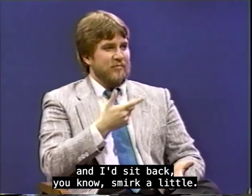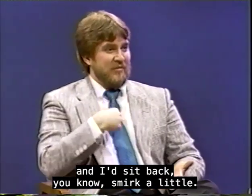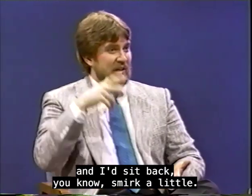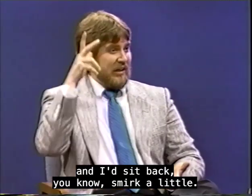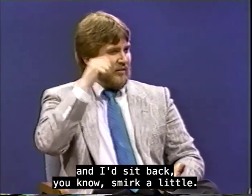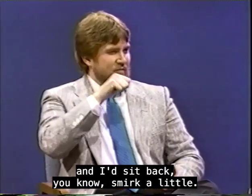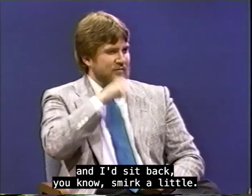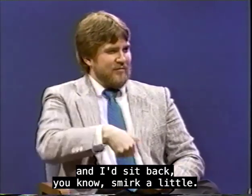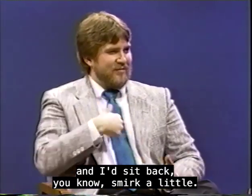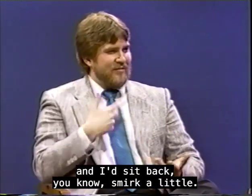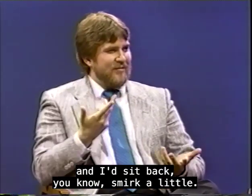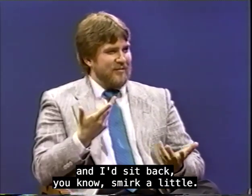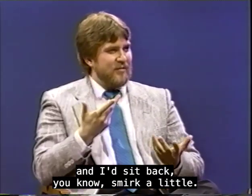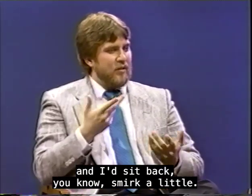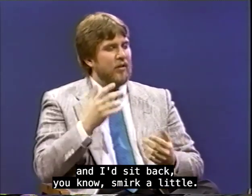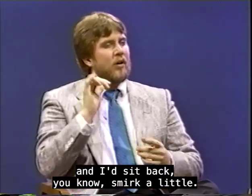back and, smirk a little.